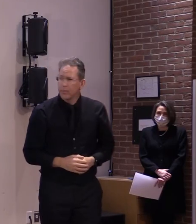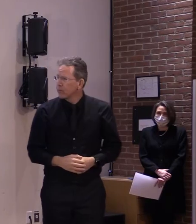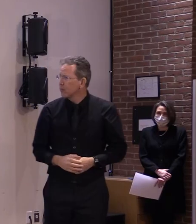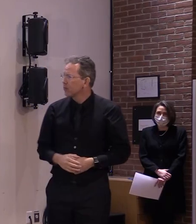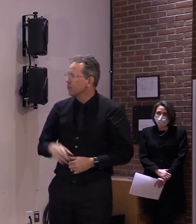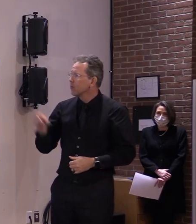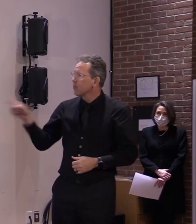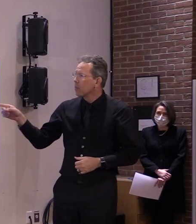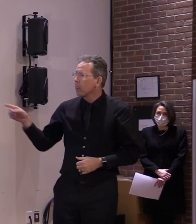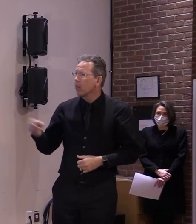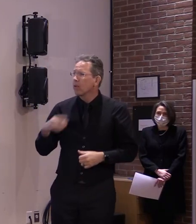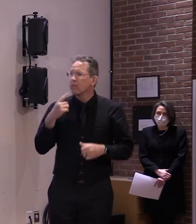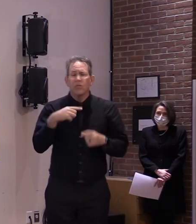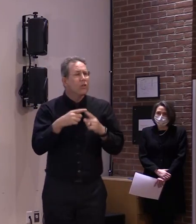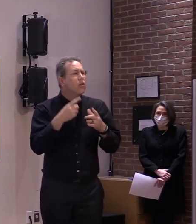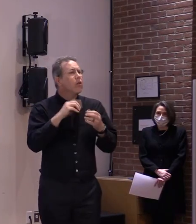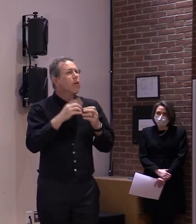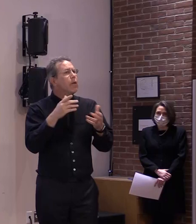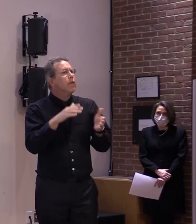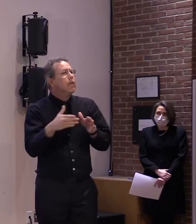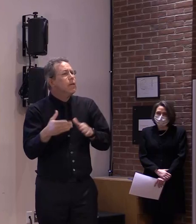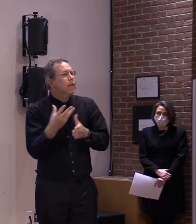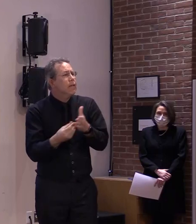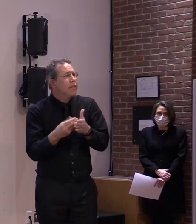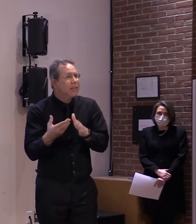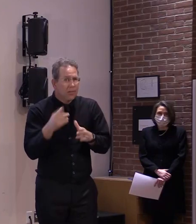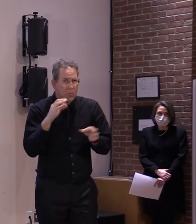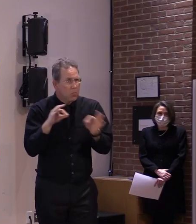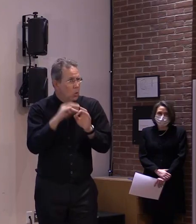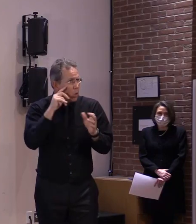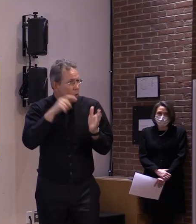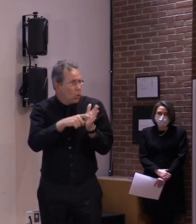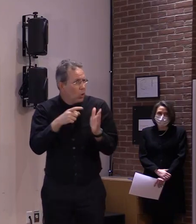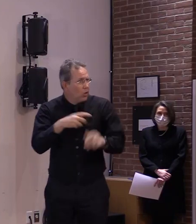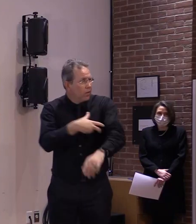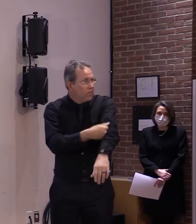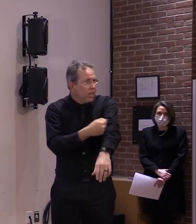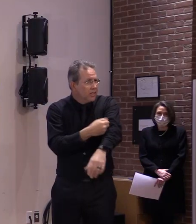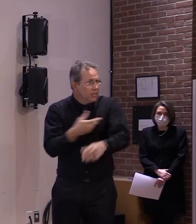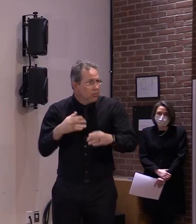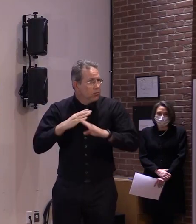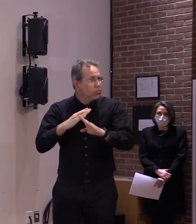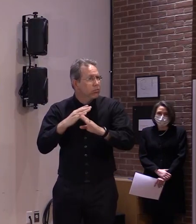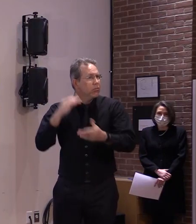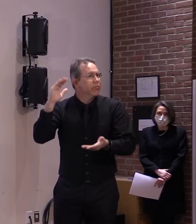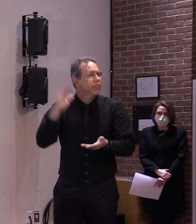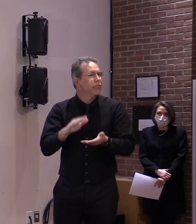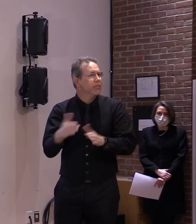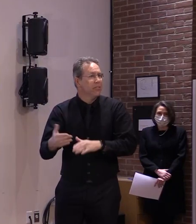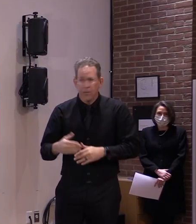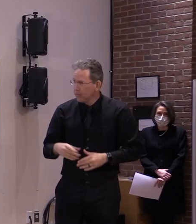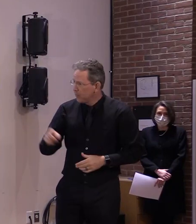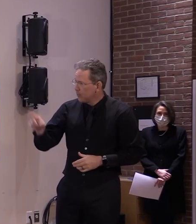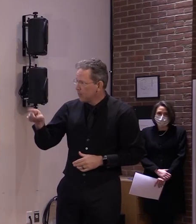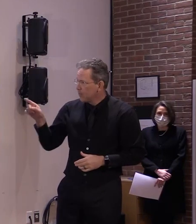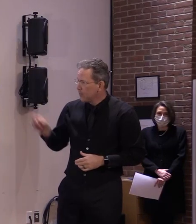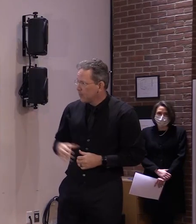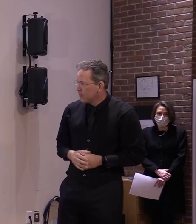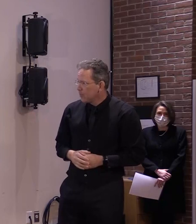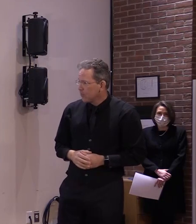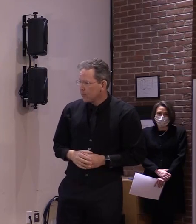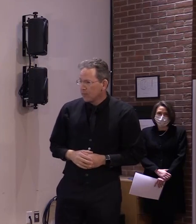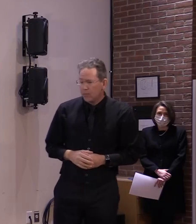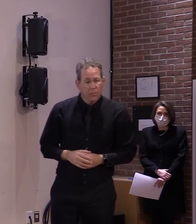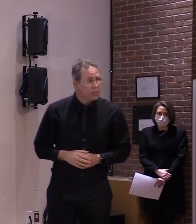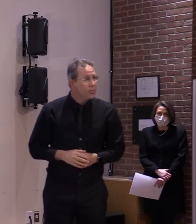Vermont to date. Given the higher case rates that we've experienced over the winter, We estimate that 120 lives have